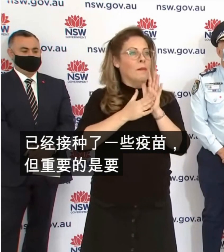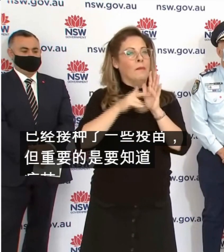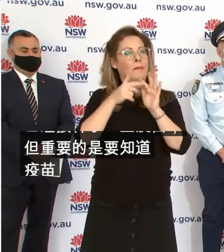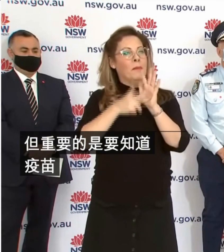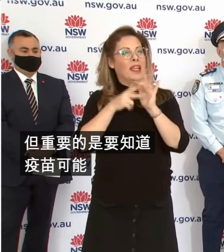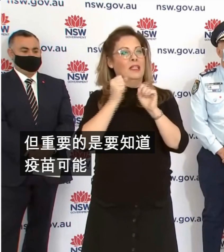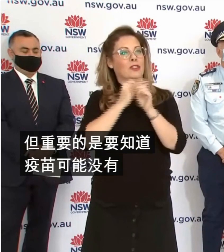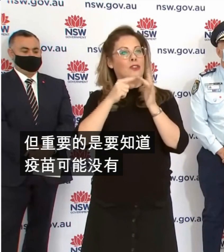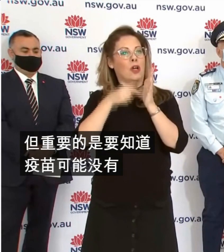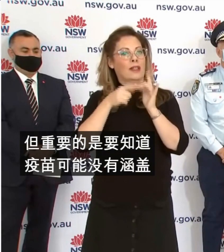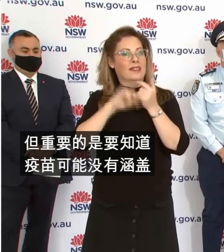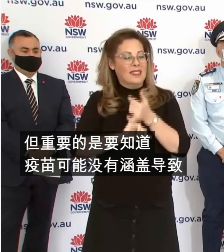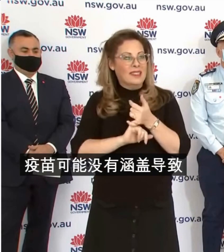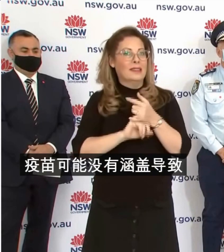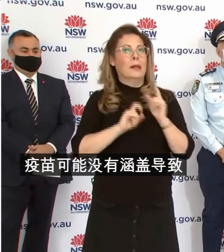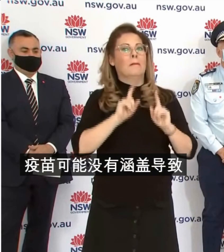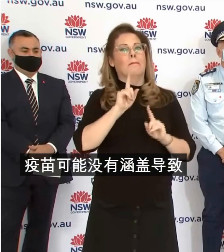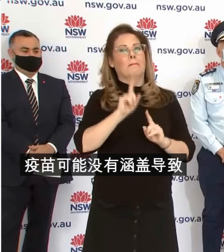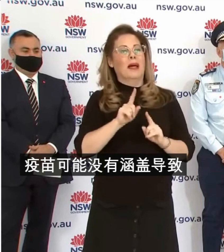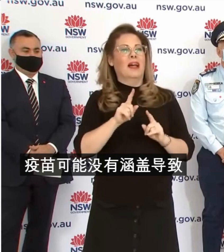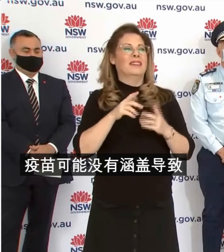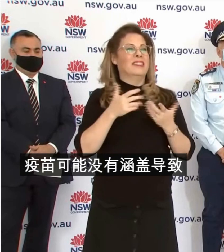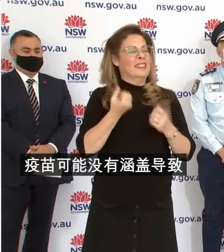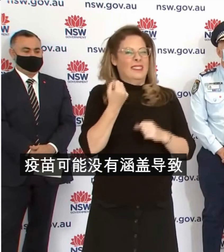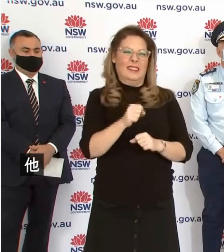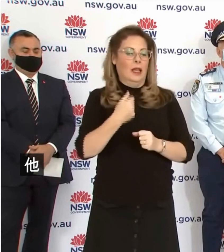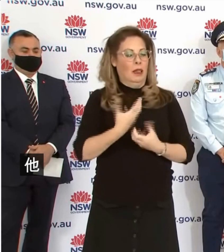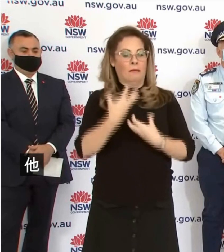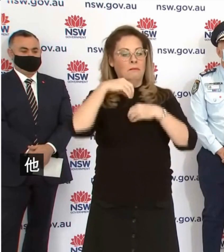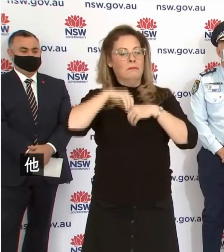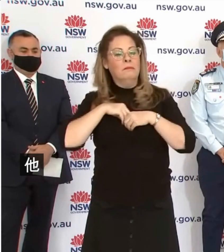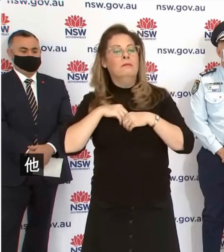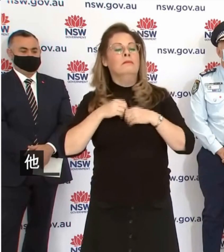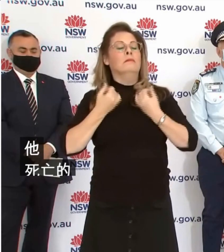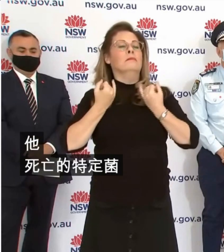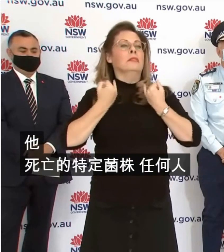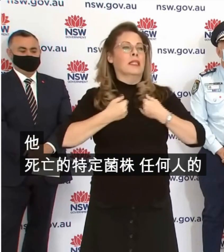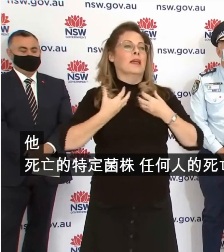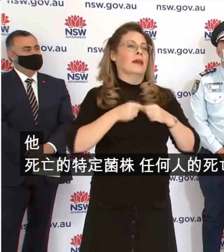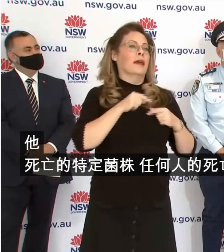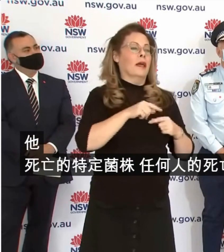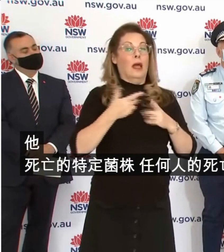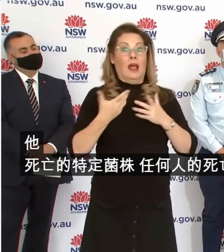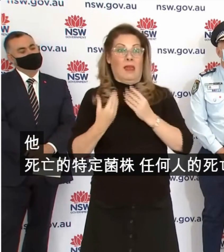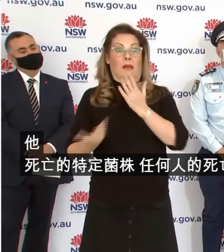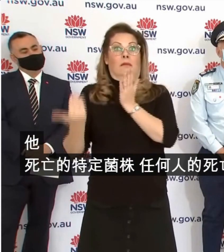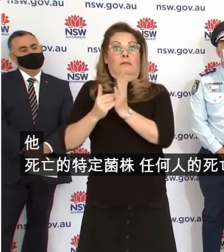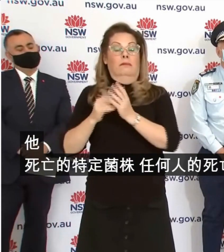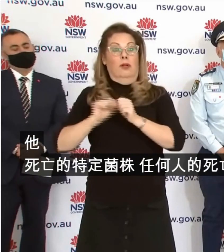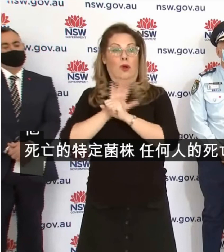to know that the vaccine may not have covered the particular strain that was involved in his death. The death of anyone is